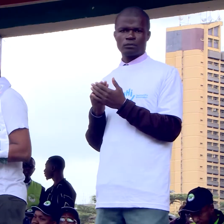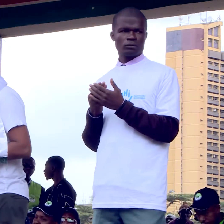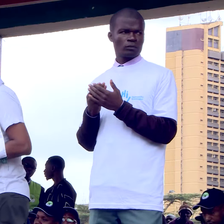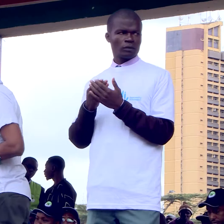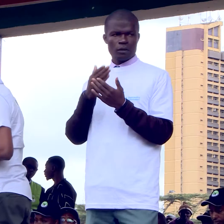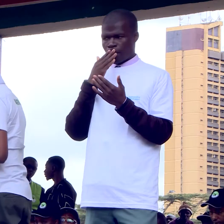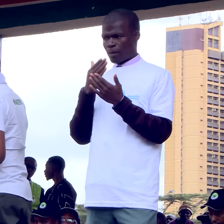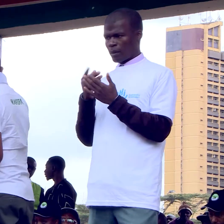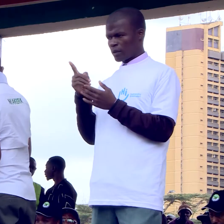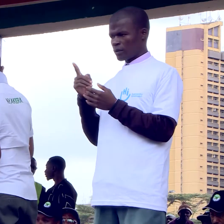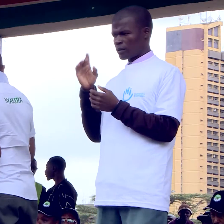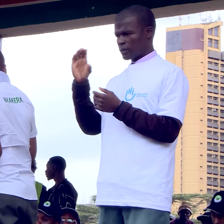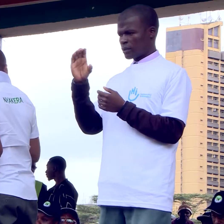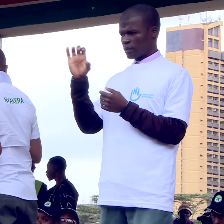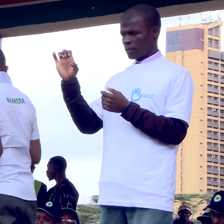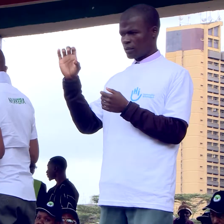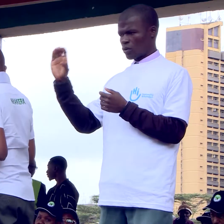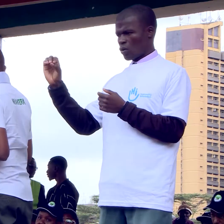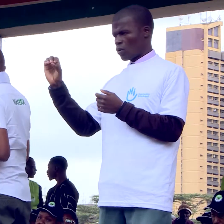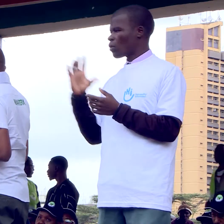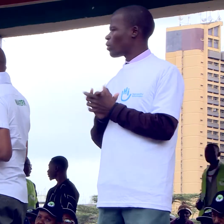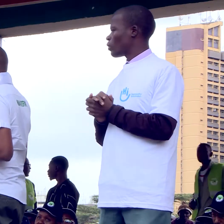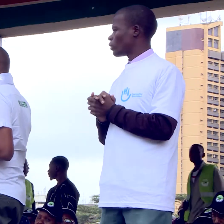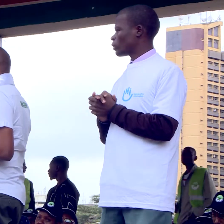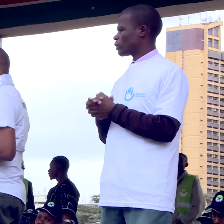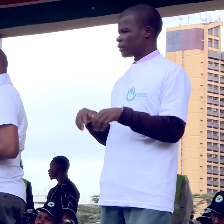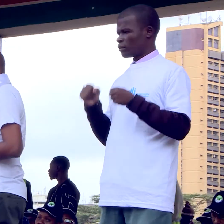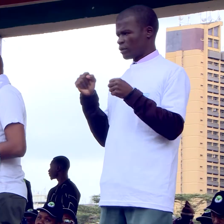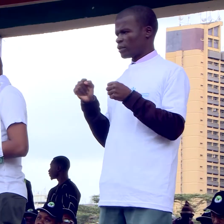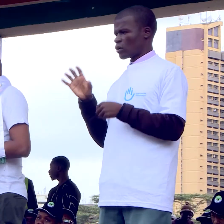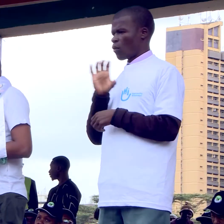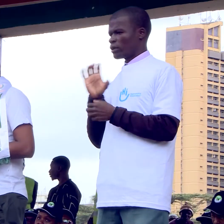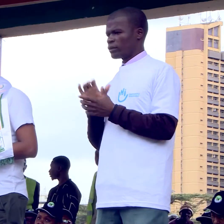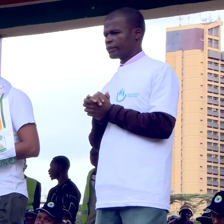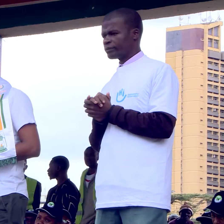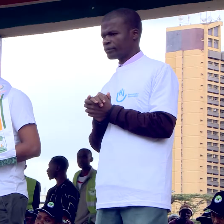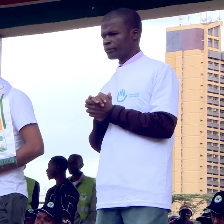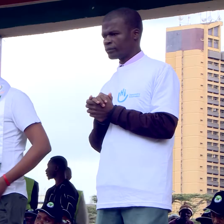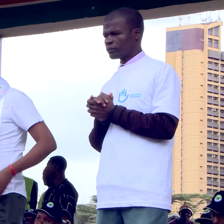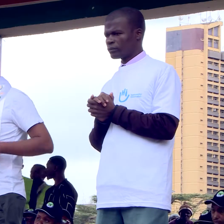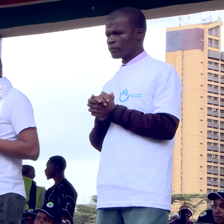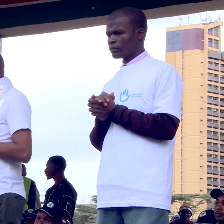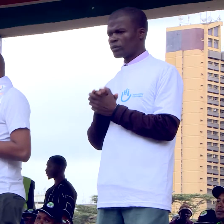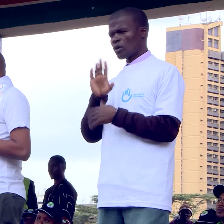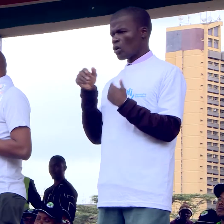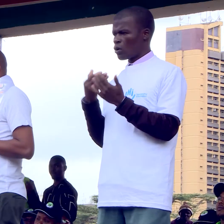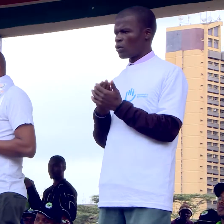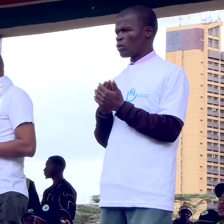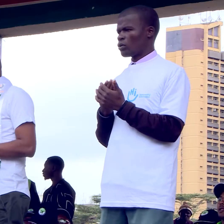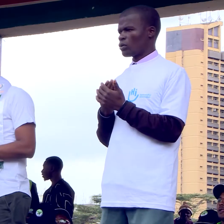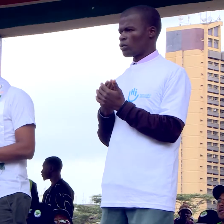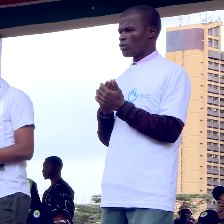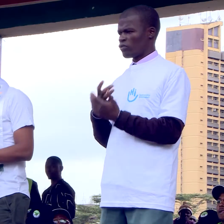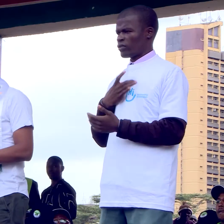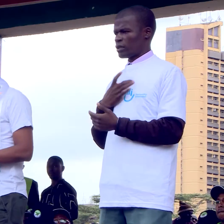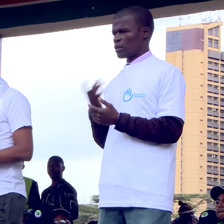Thank you, CEO, Chairman, Commissioners, and all the